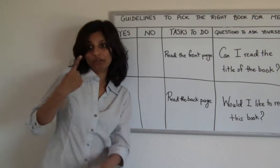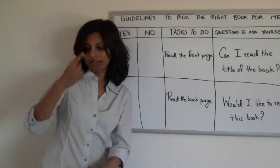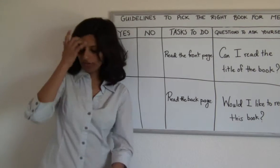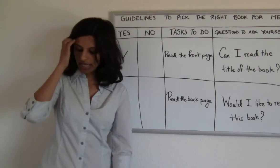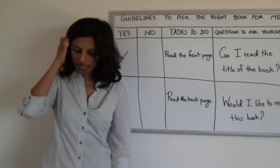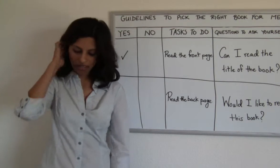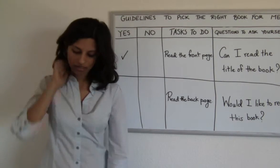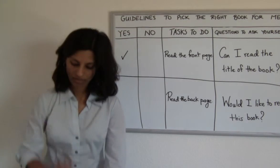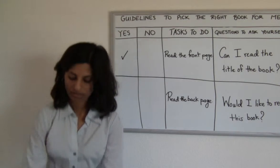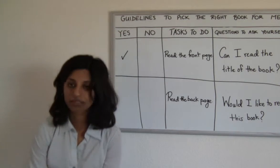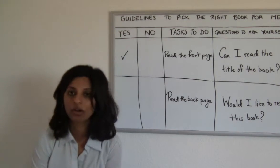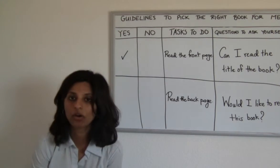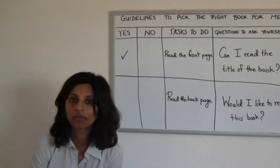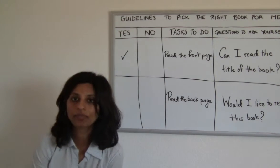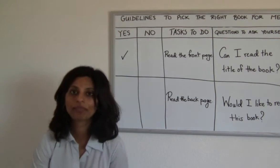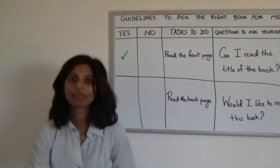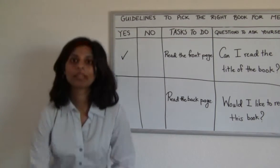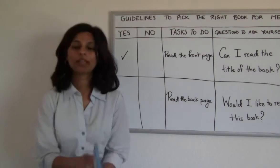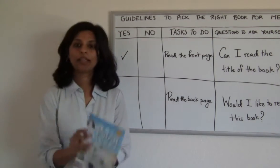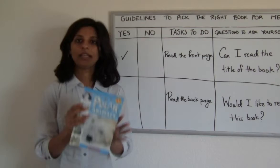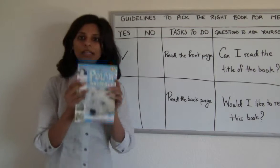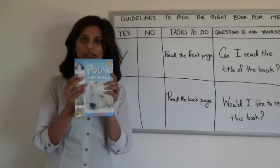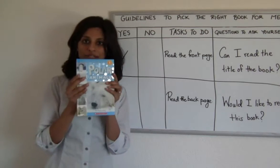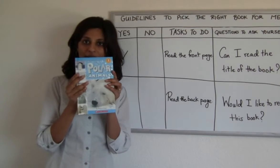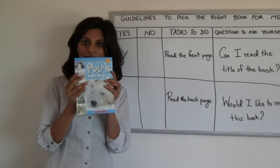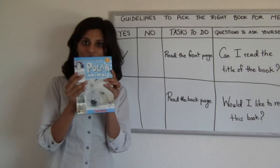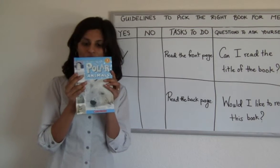first. Okay? So here's my book.